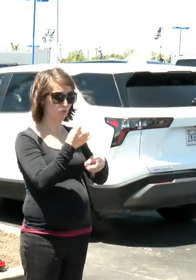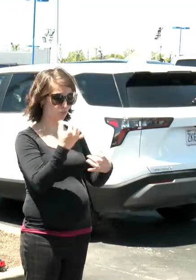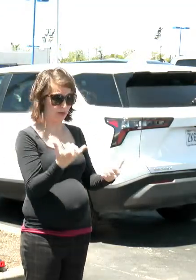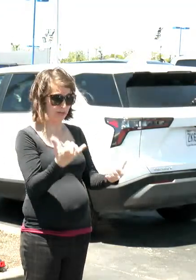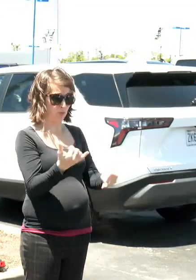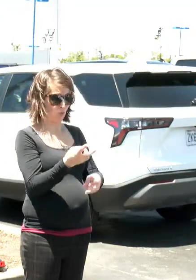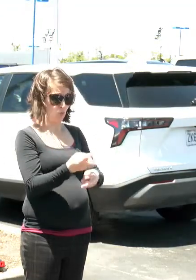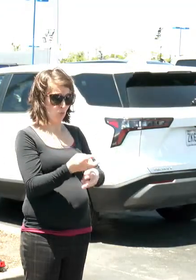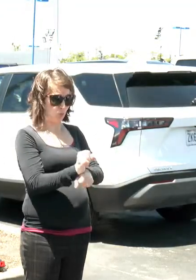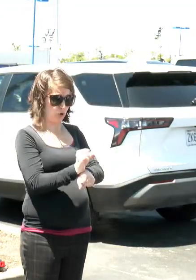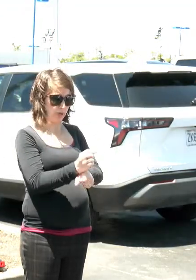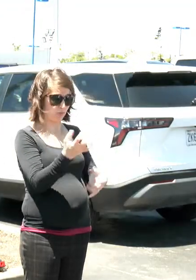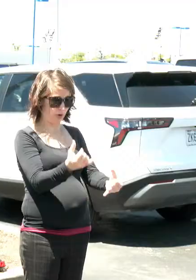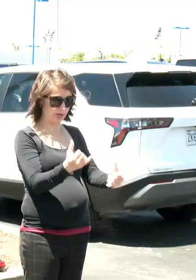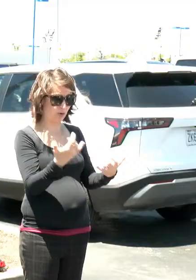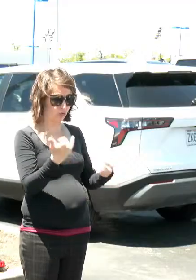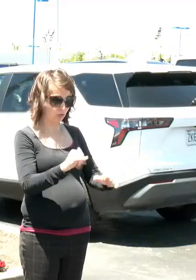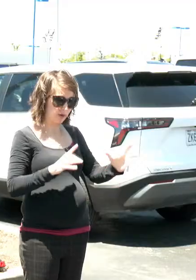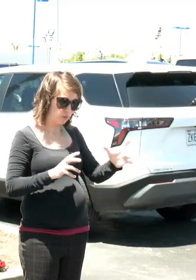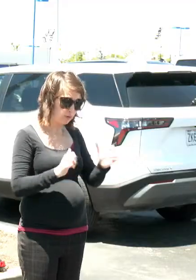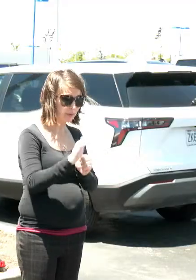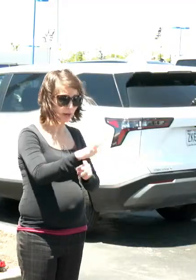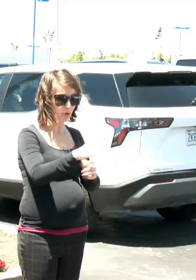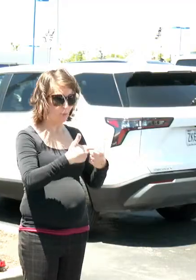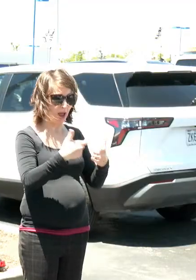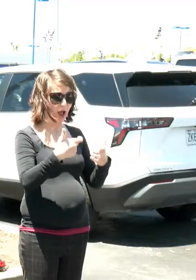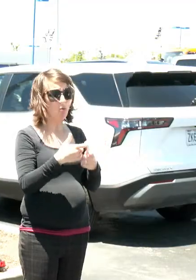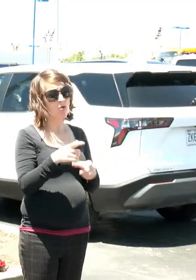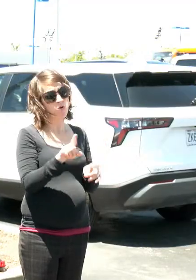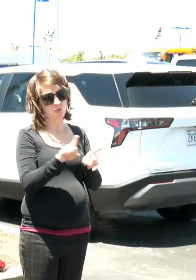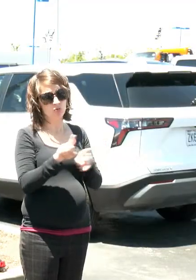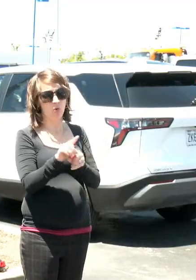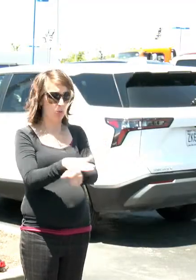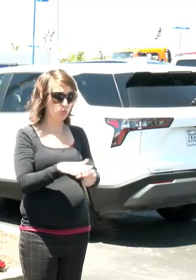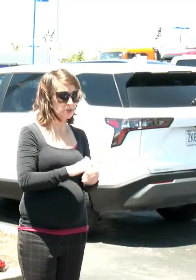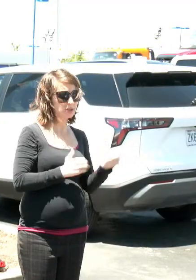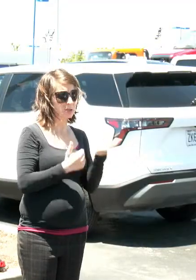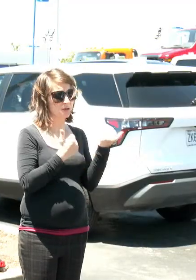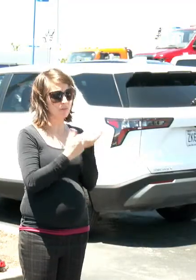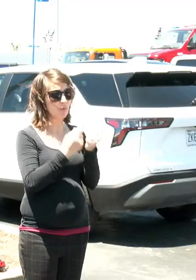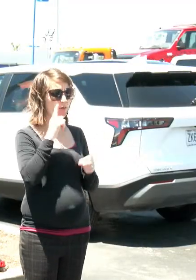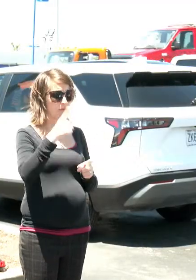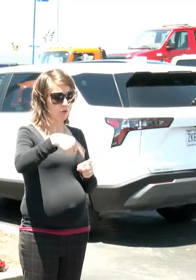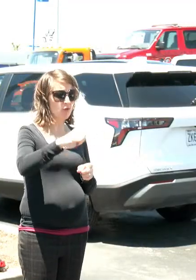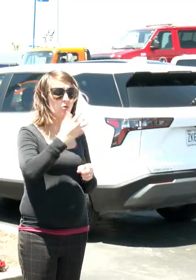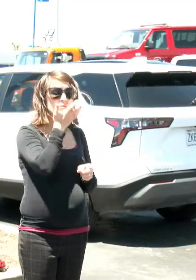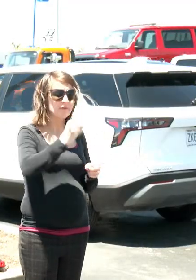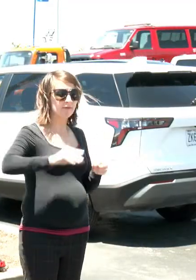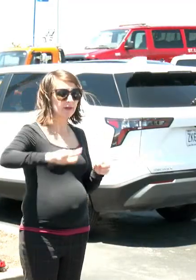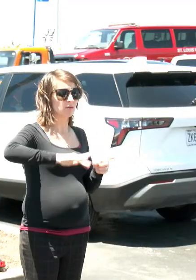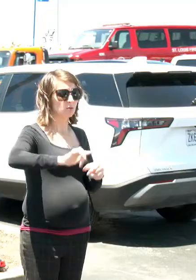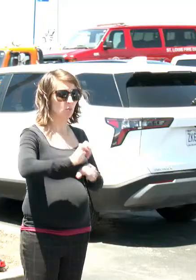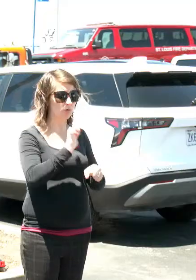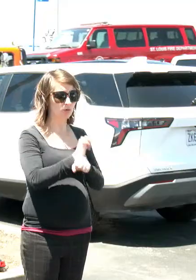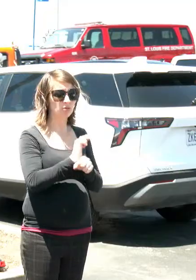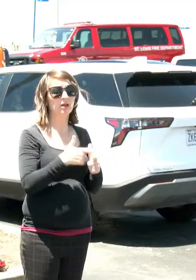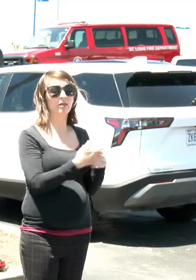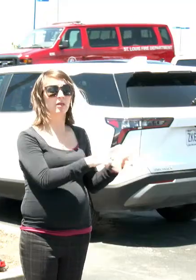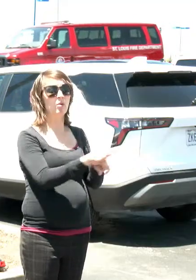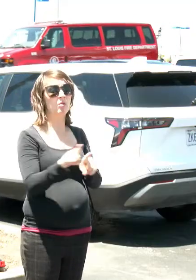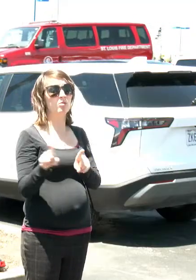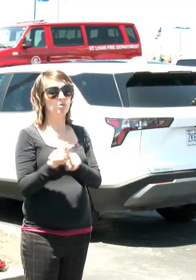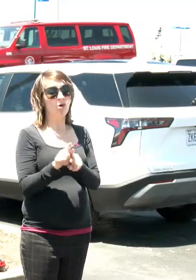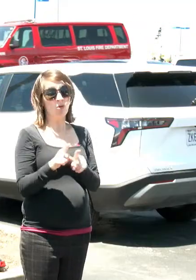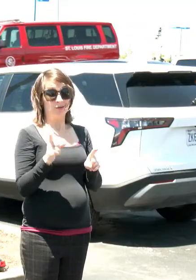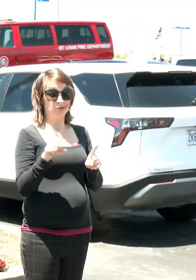as well as hundreds of others that are providing logistic support for those field workers. At our peak, we